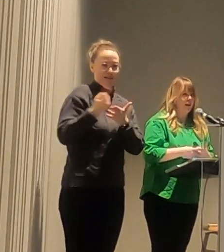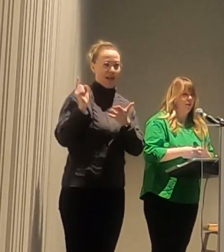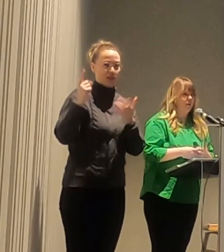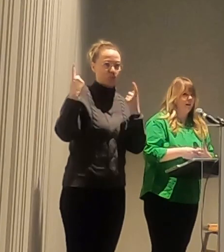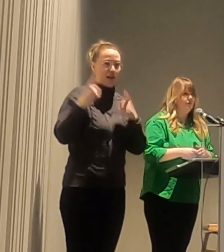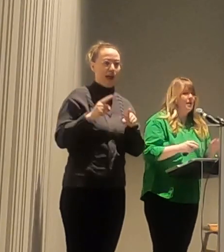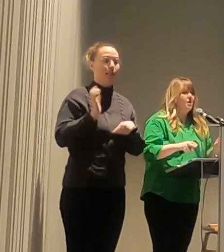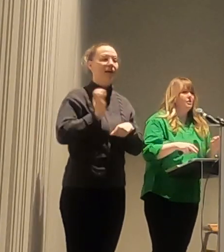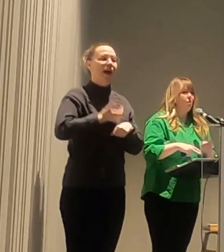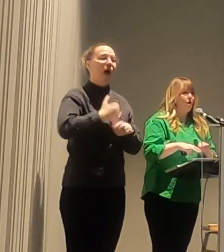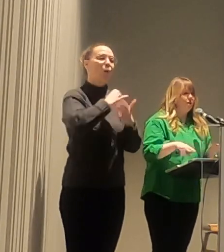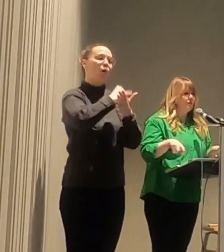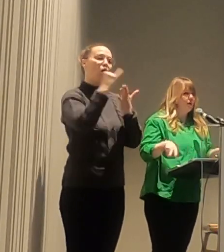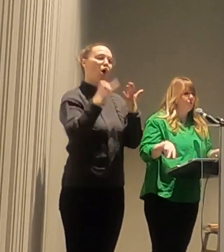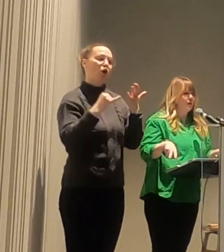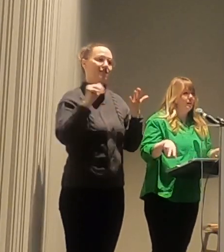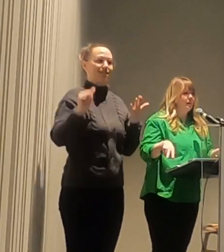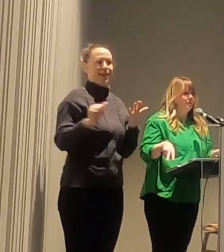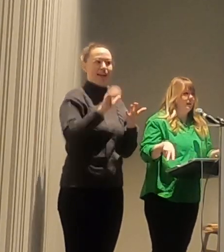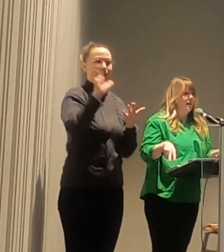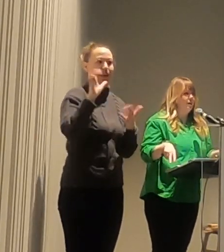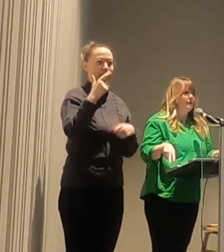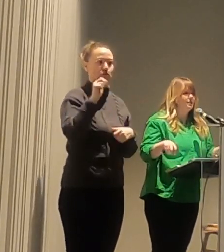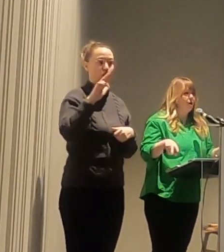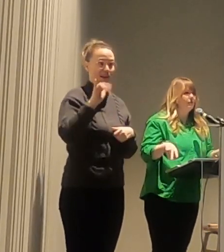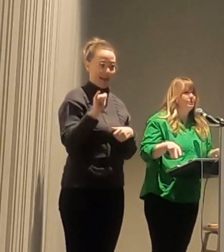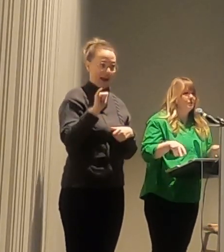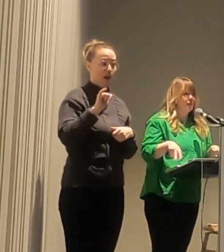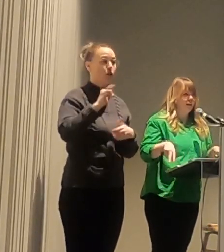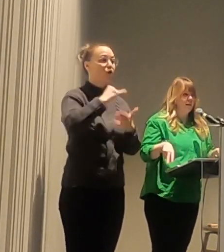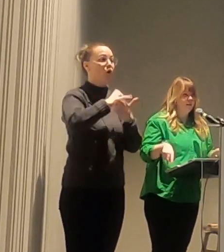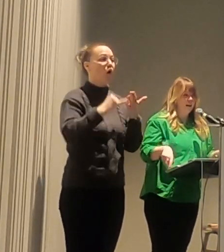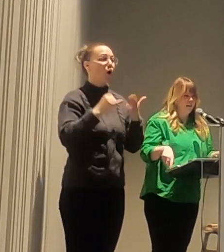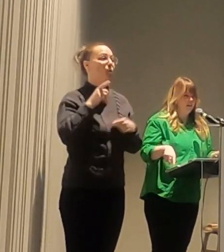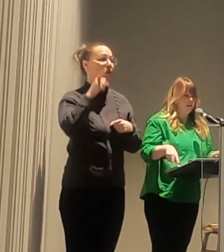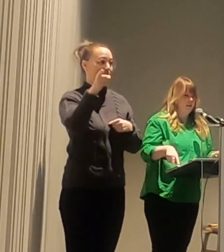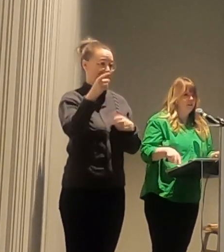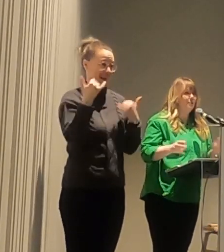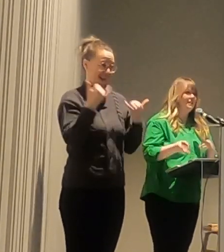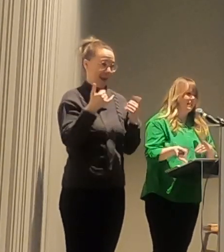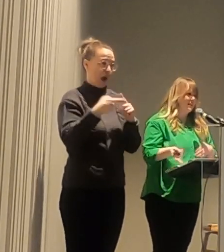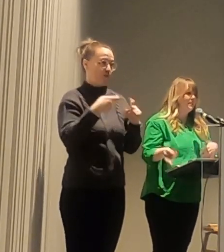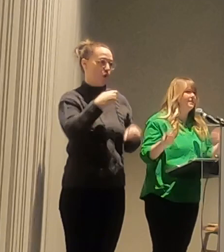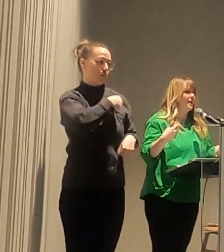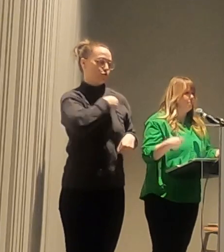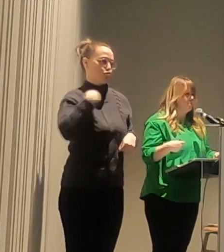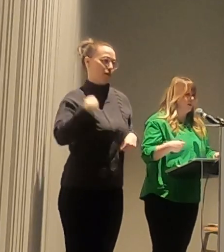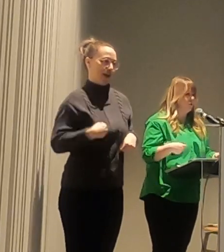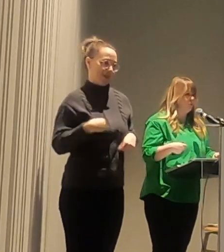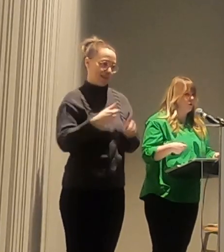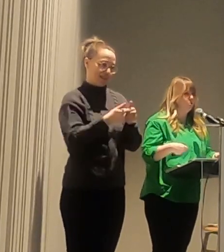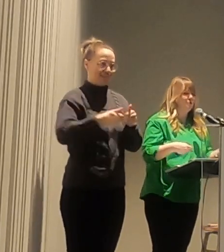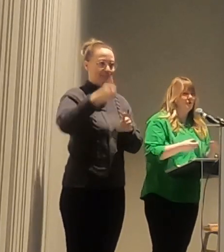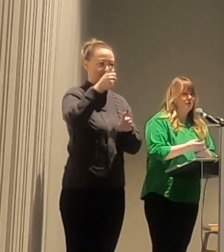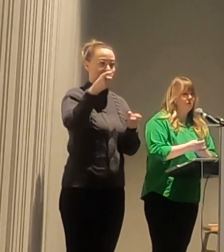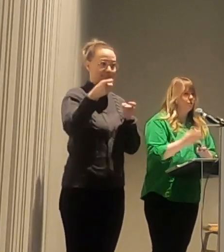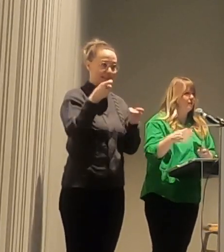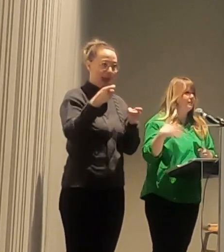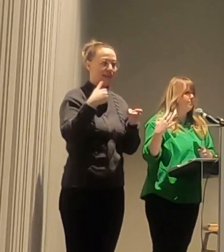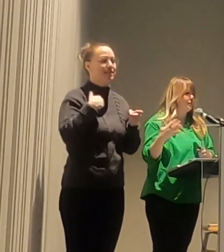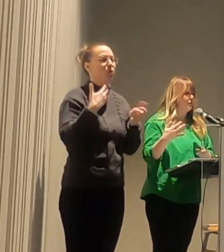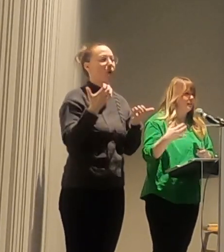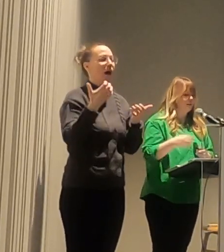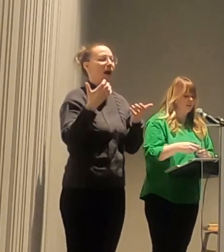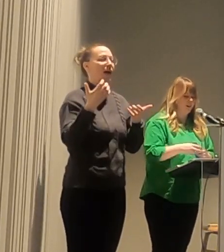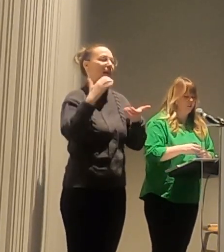of Asia gallery. So all of the artwork in there right now is all from the Chinese dynasties, and we did this to complement the robes. So it's